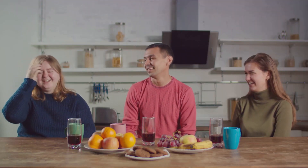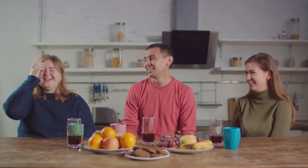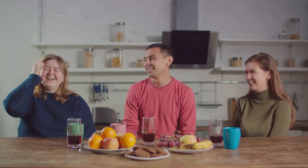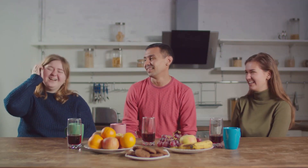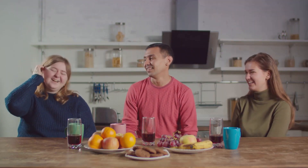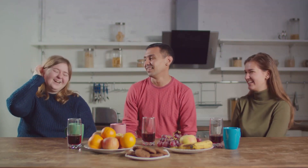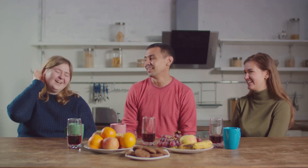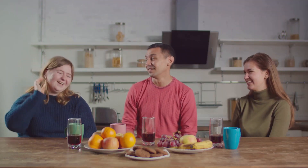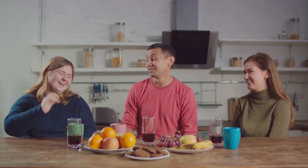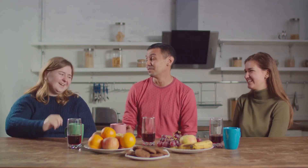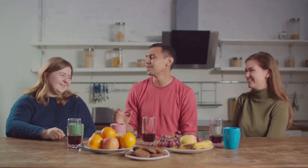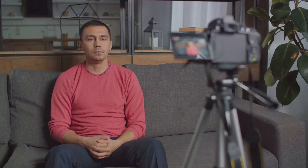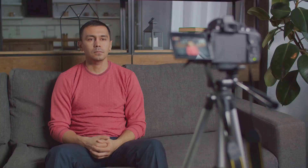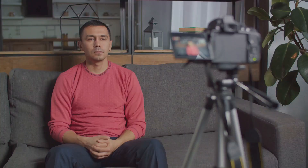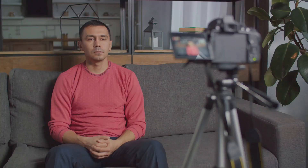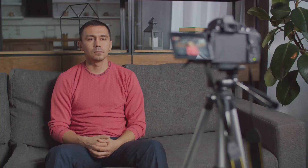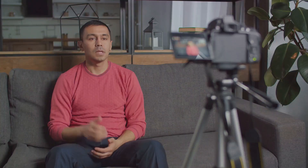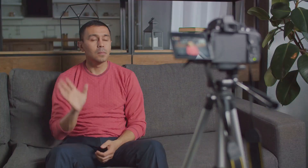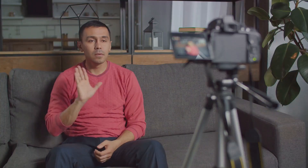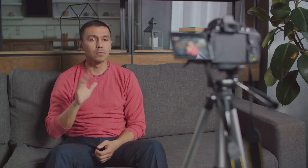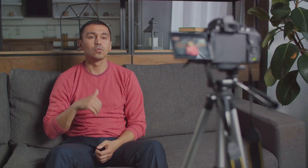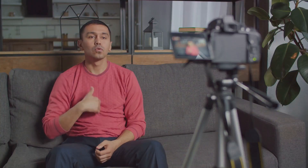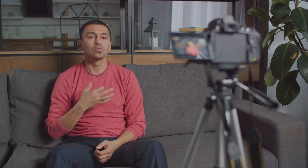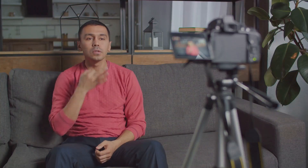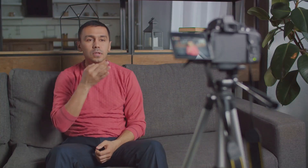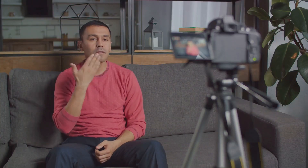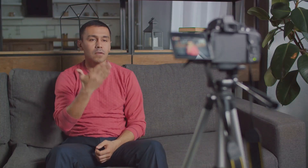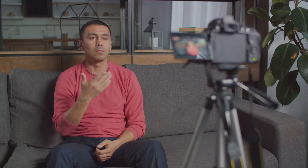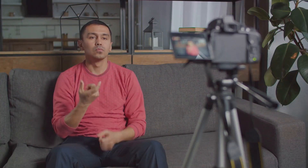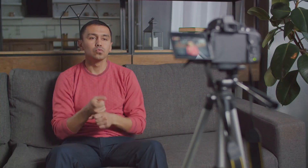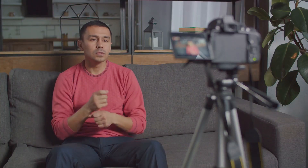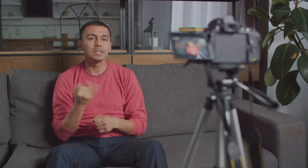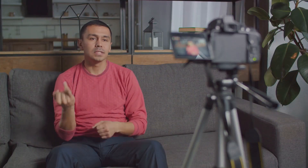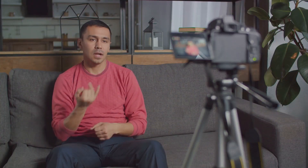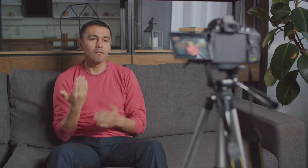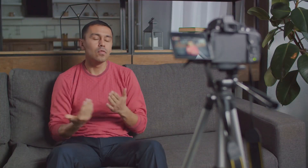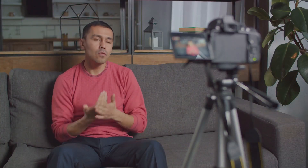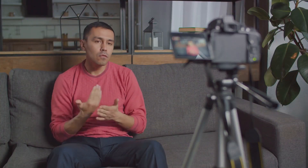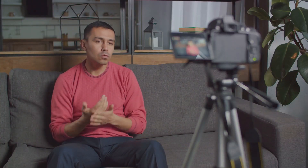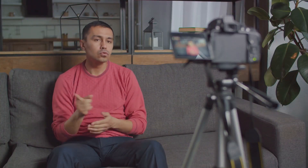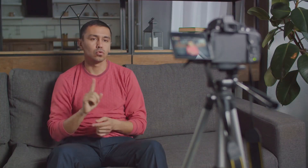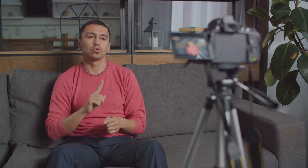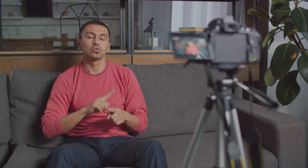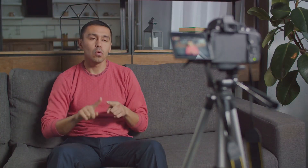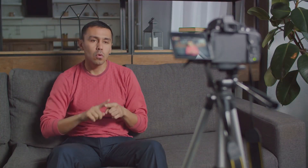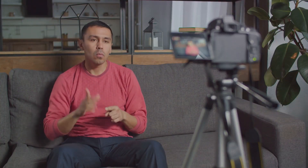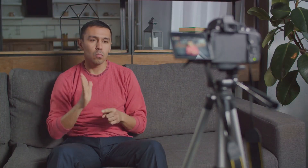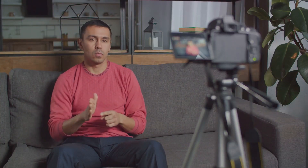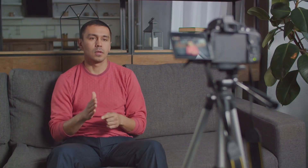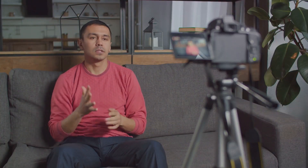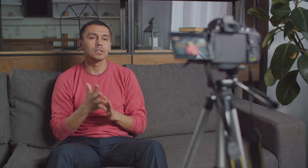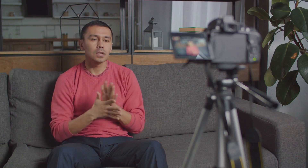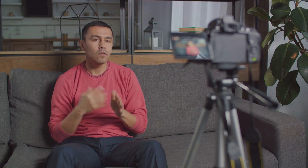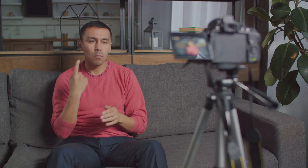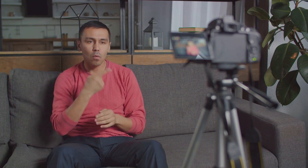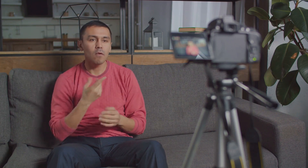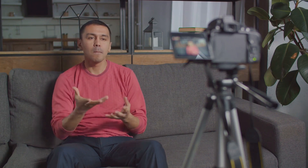spoken language. His work was revolutionary. Before Stokoe, sign language was often viewed as a lesser form of communication, a